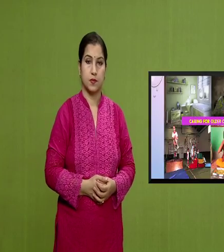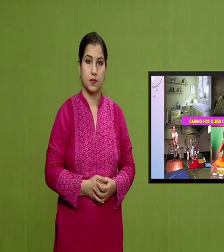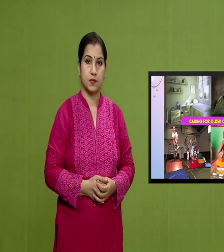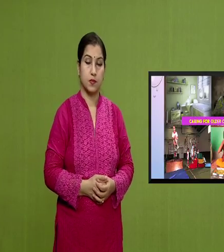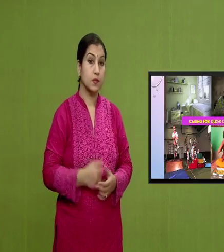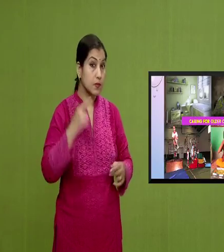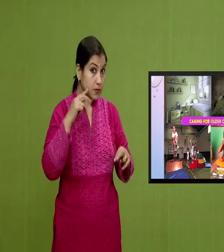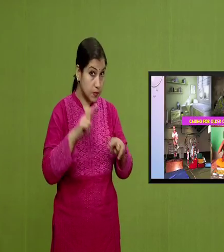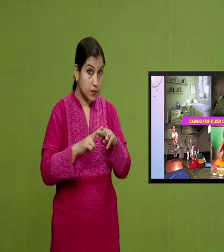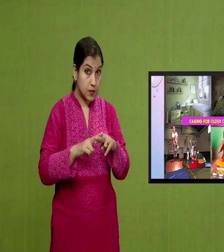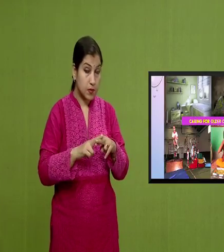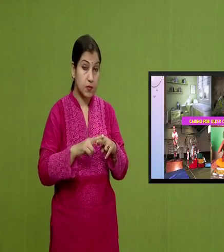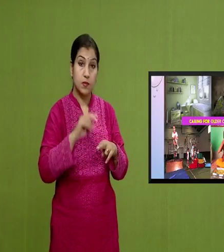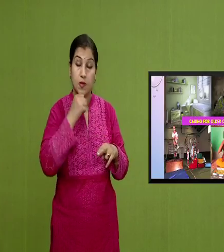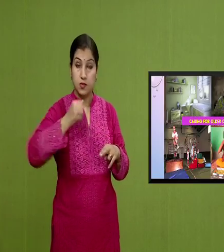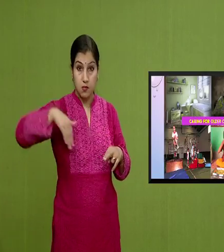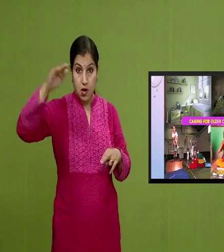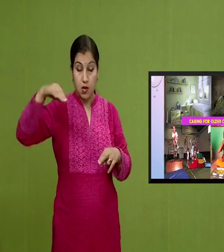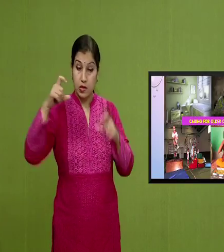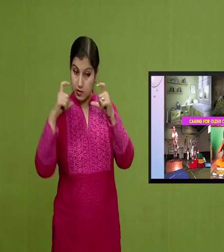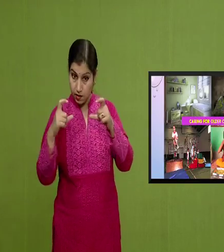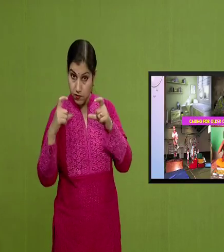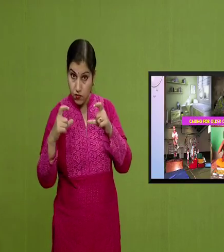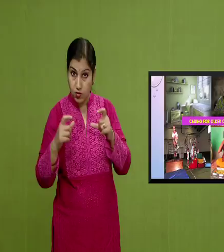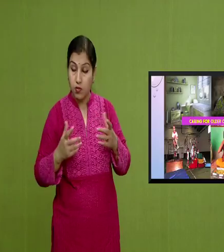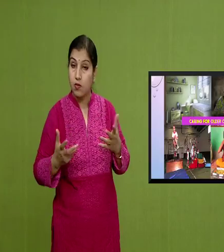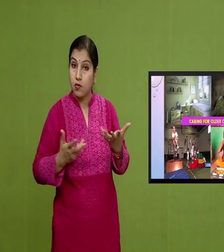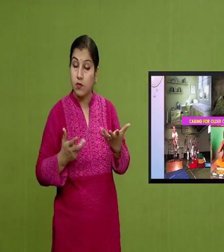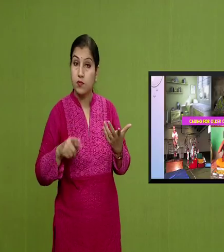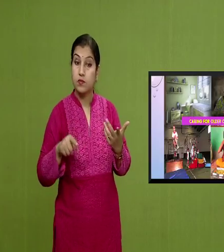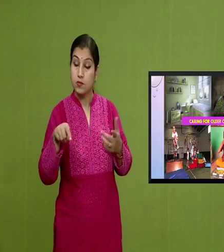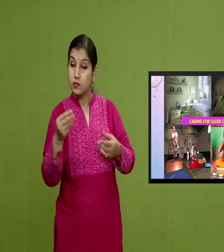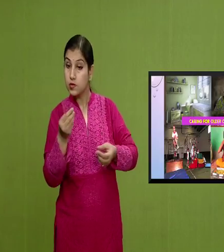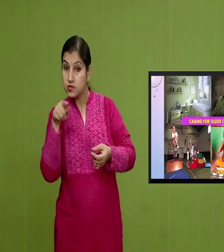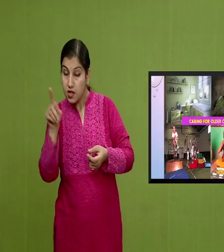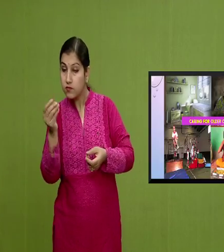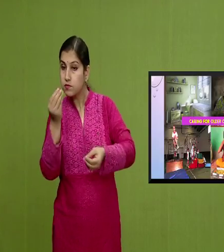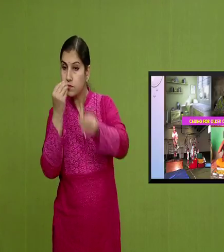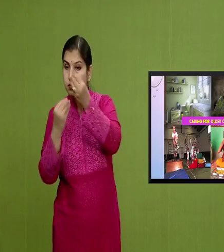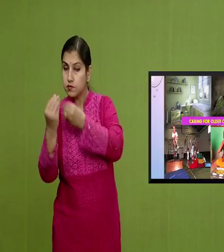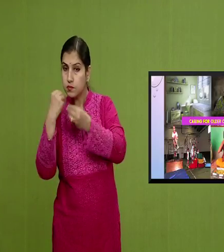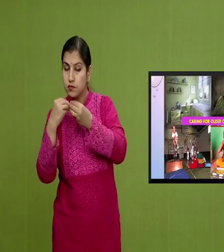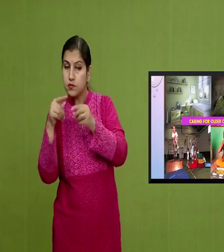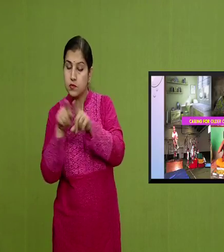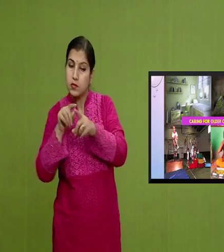If elders are careful about what they eat, they can easily